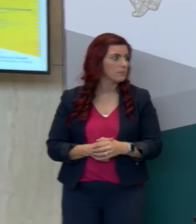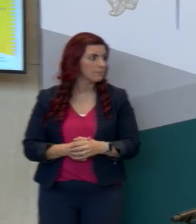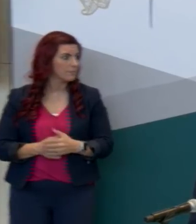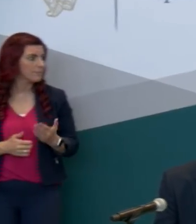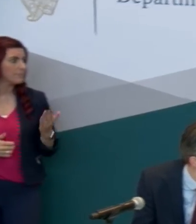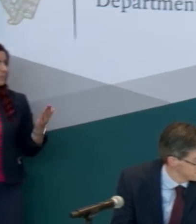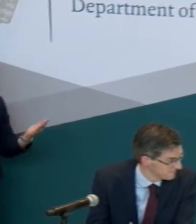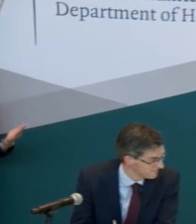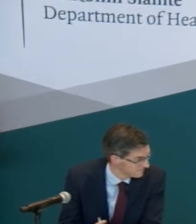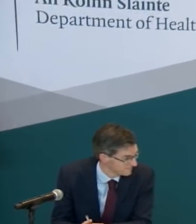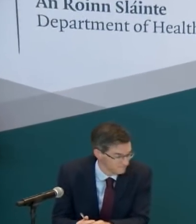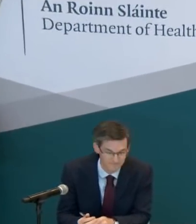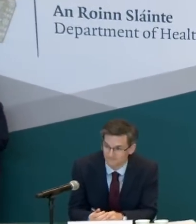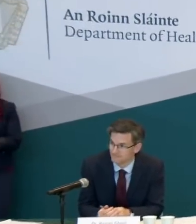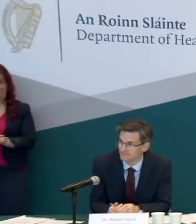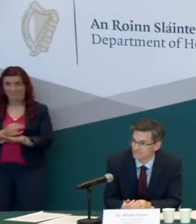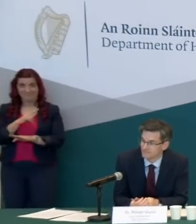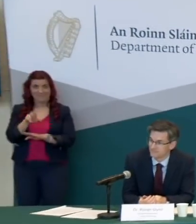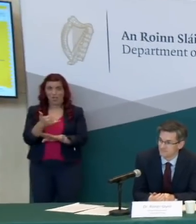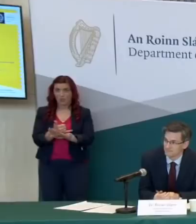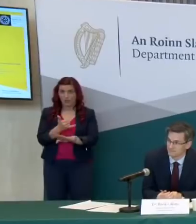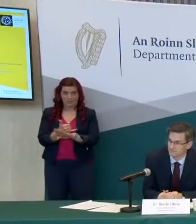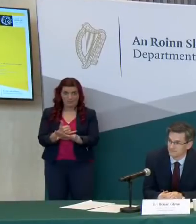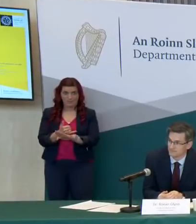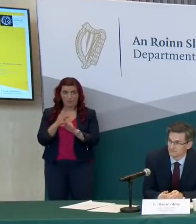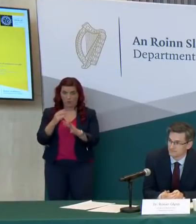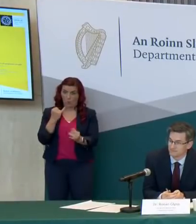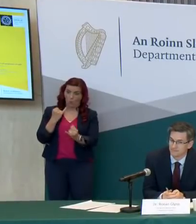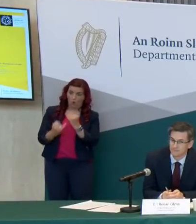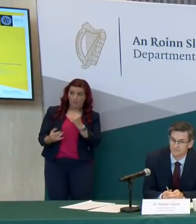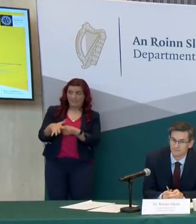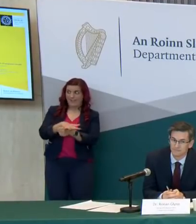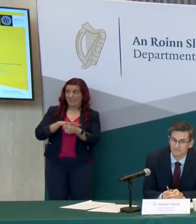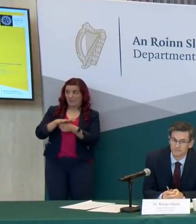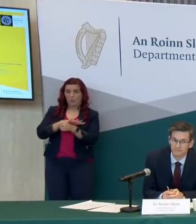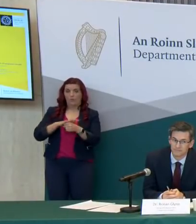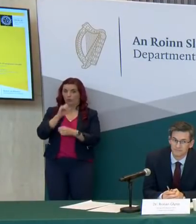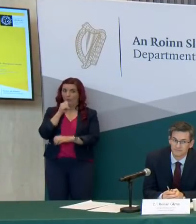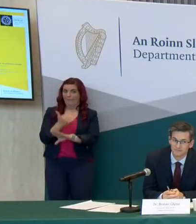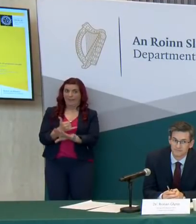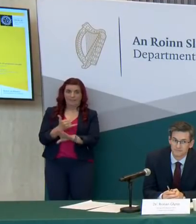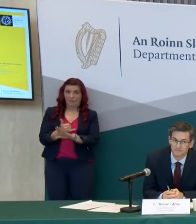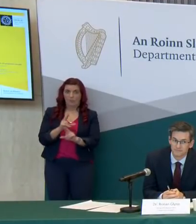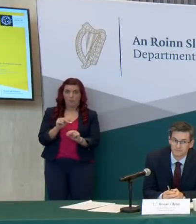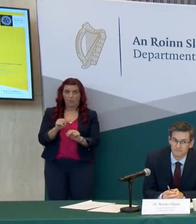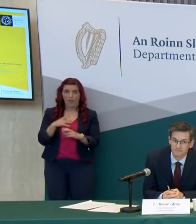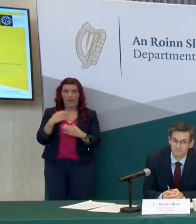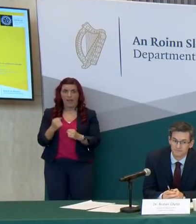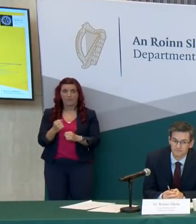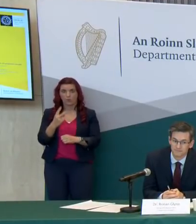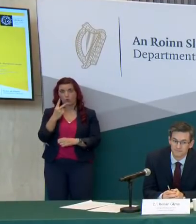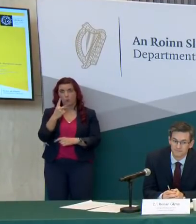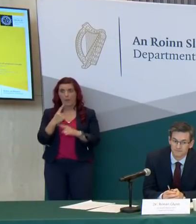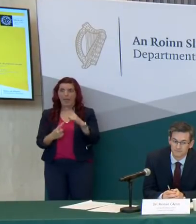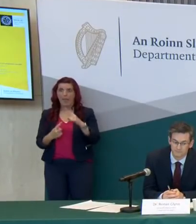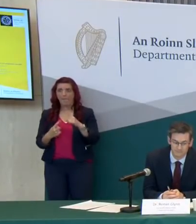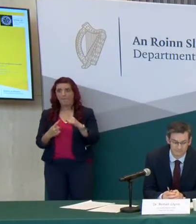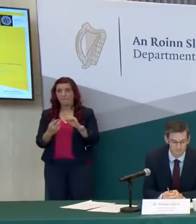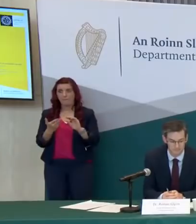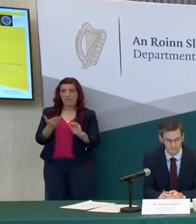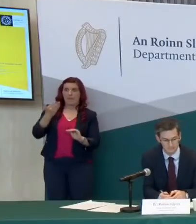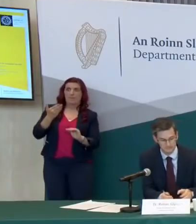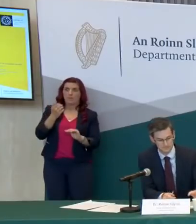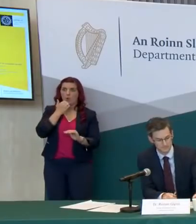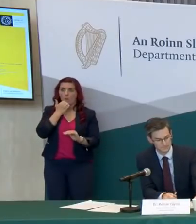As of yet, of course, the worst case scenario hasn't materialised. We'd be at 2.5 times the number of cases